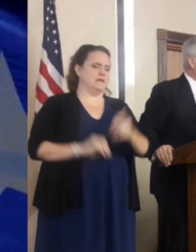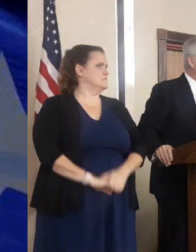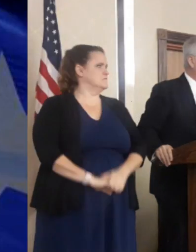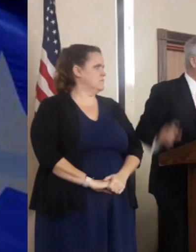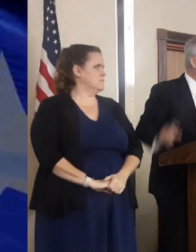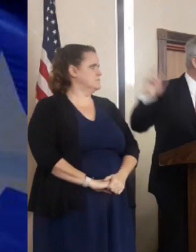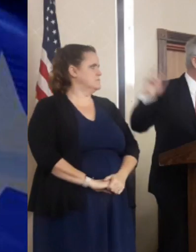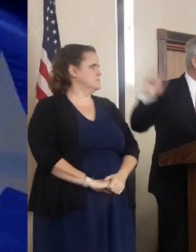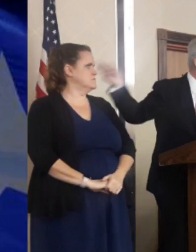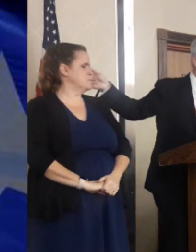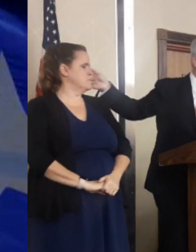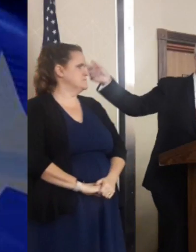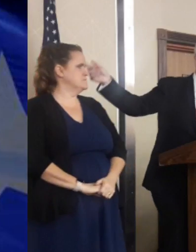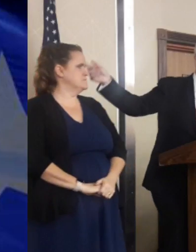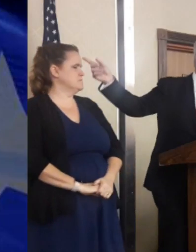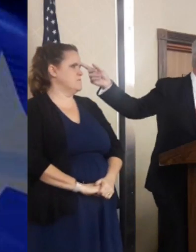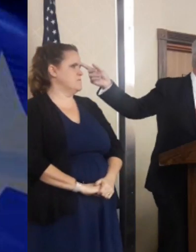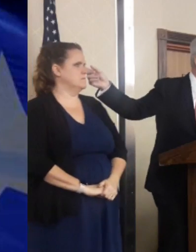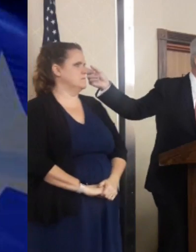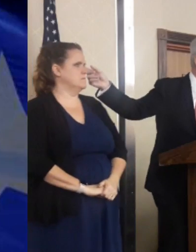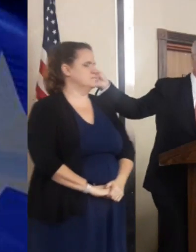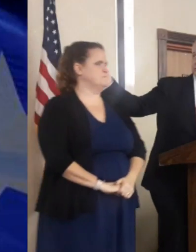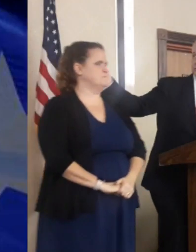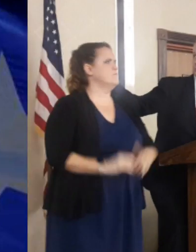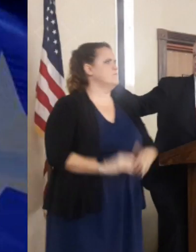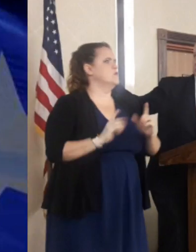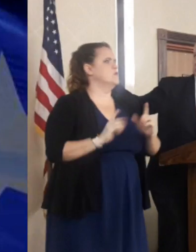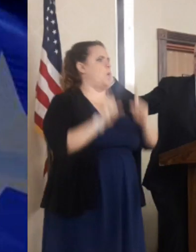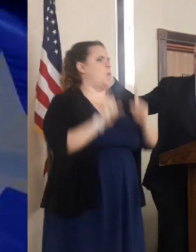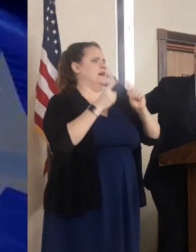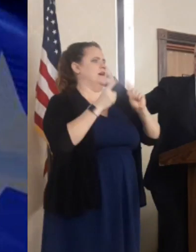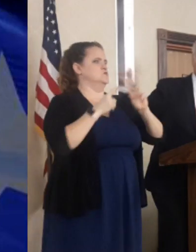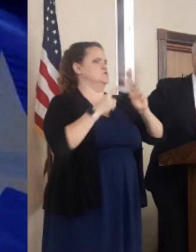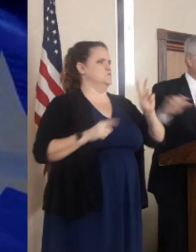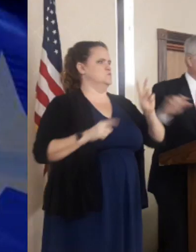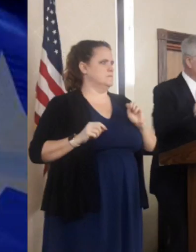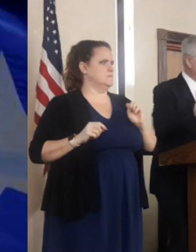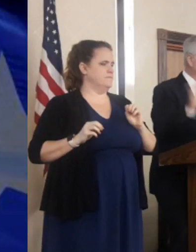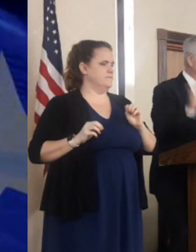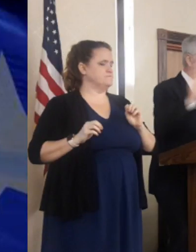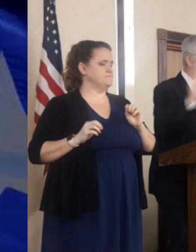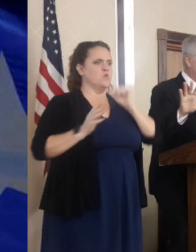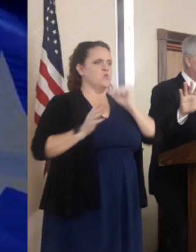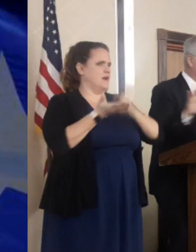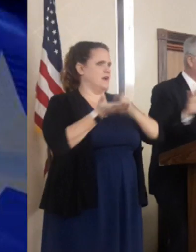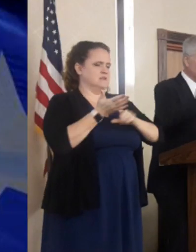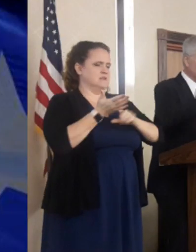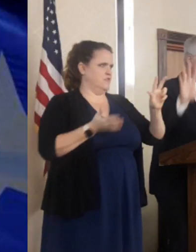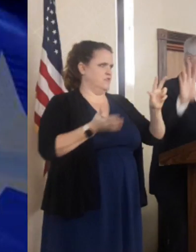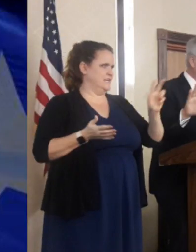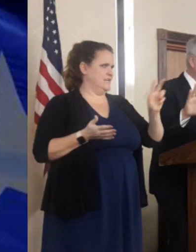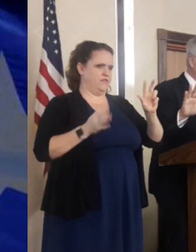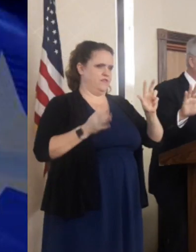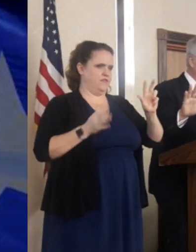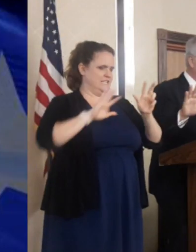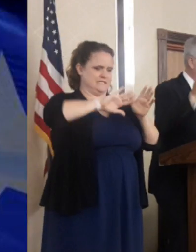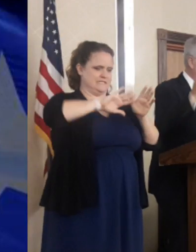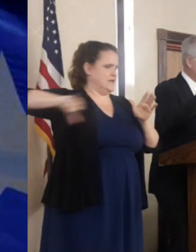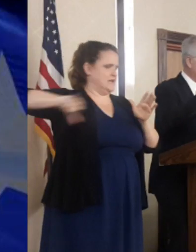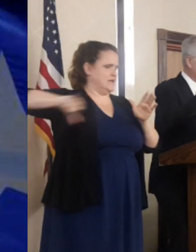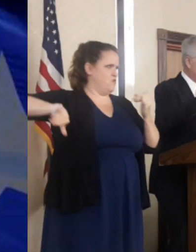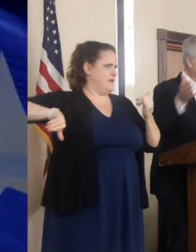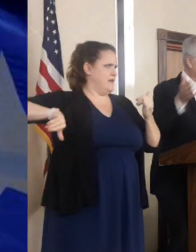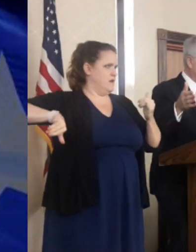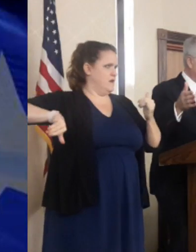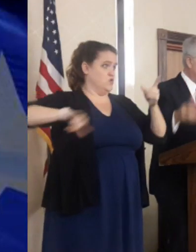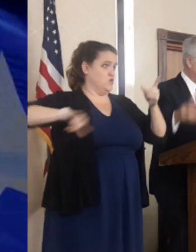Yeah, we'll go back up to 2. Okay. We're not talking about 3. 3 is completely out of the question. You guys asked for